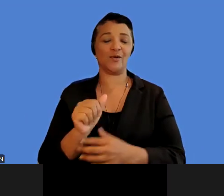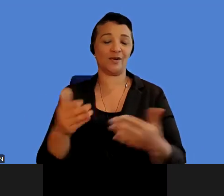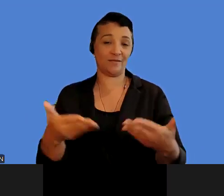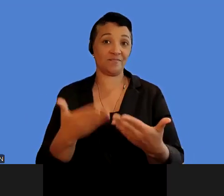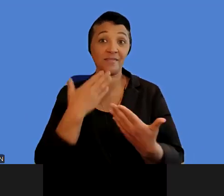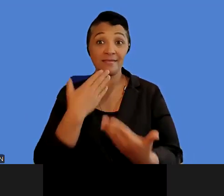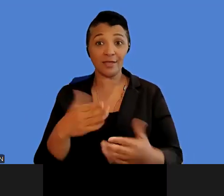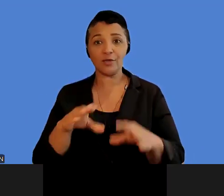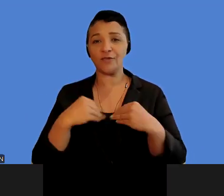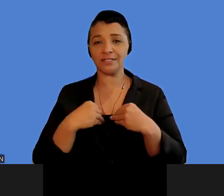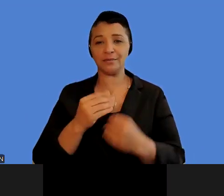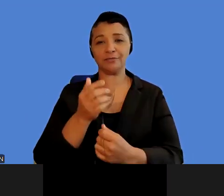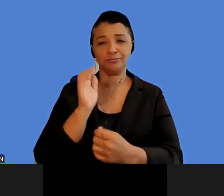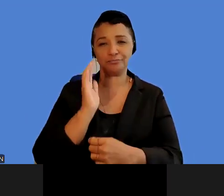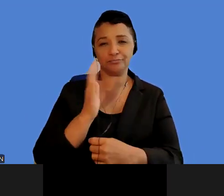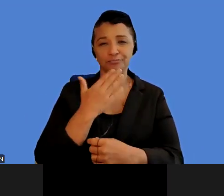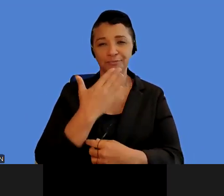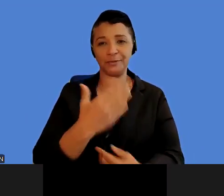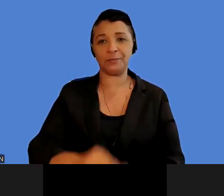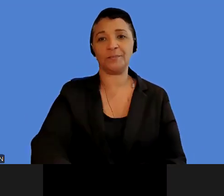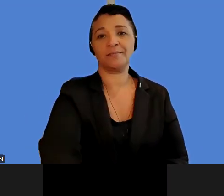much for accepting our invitation.